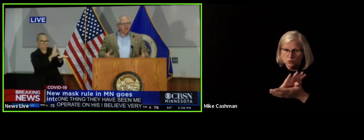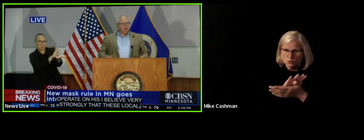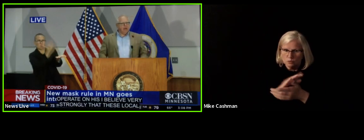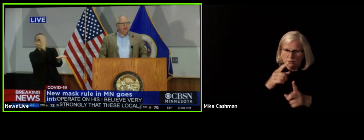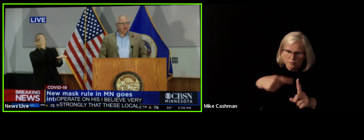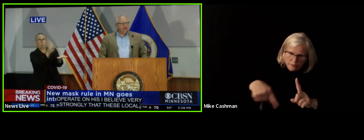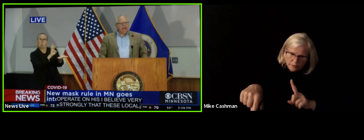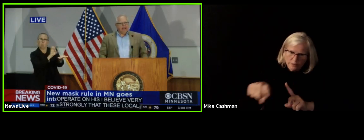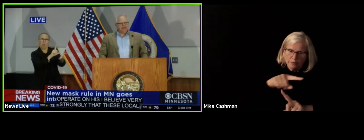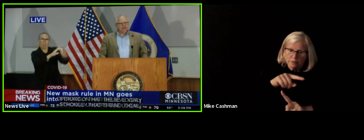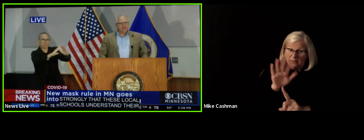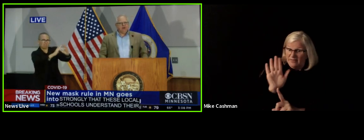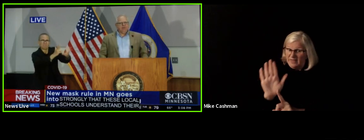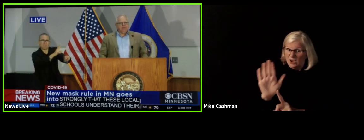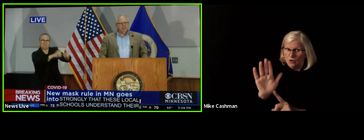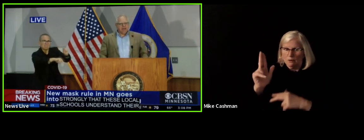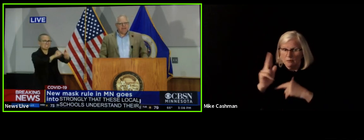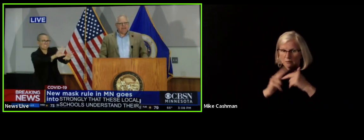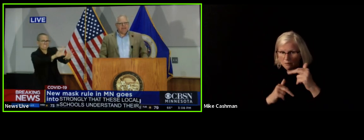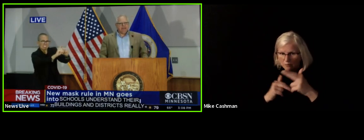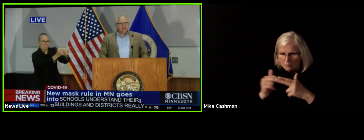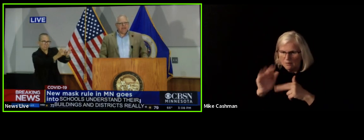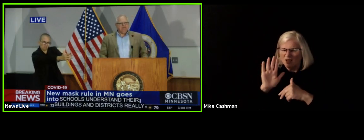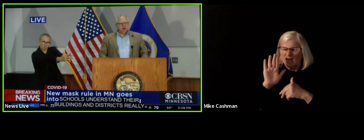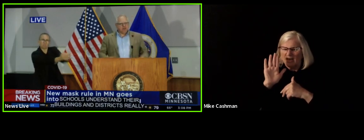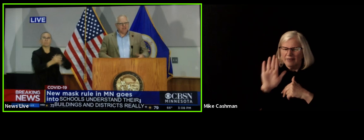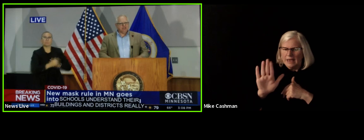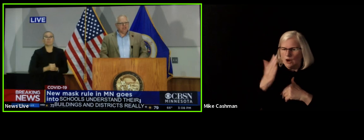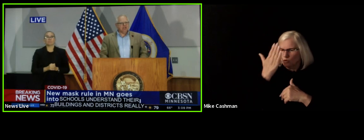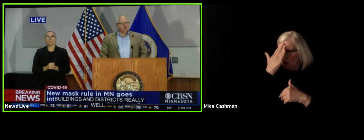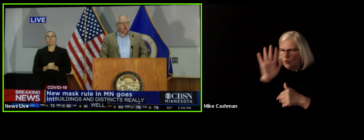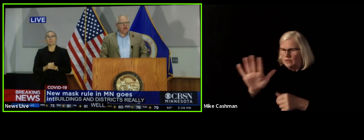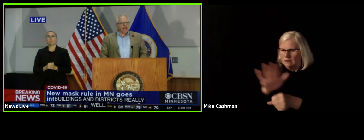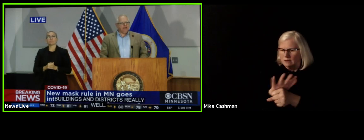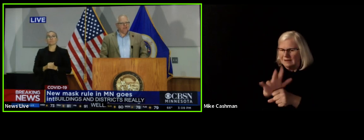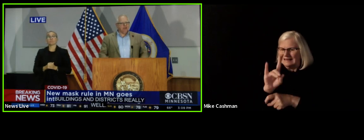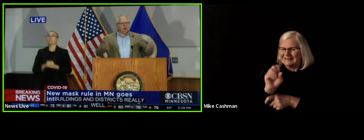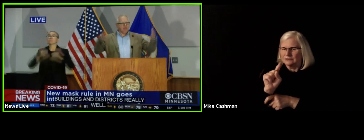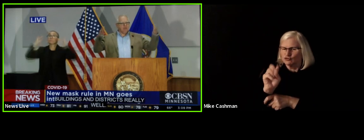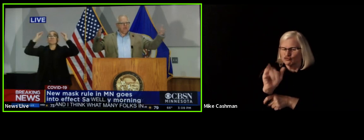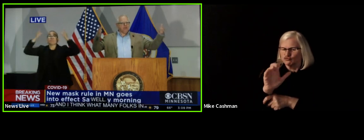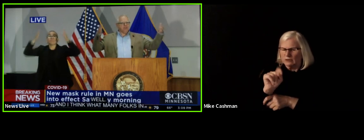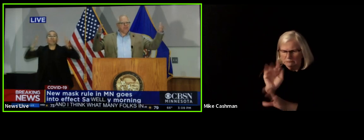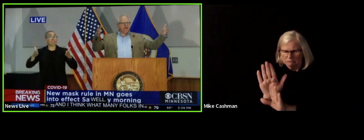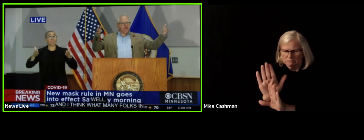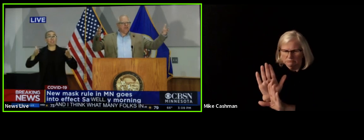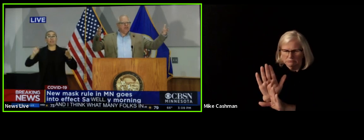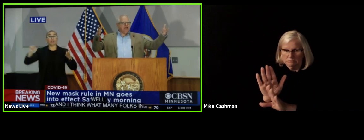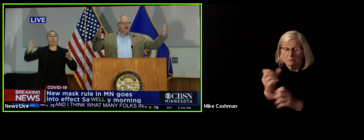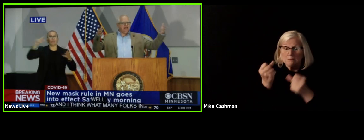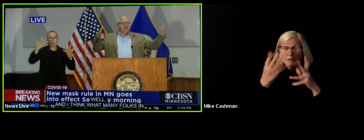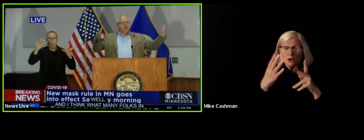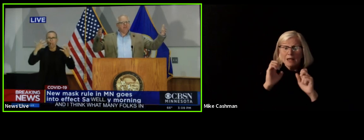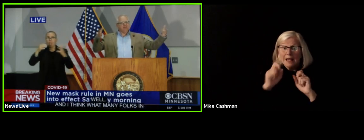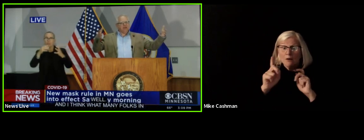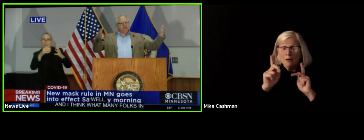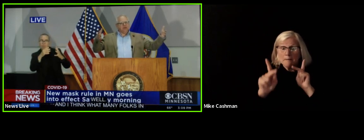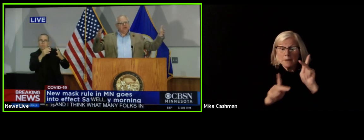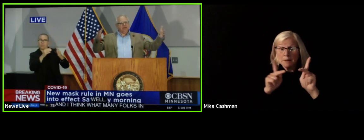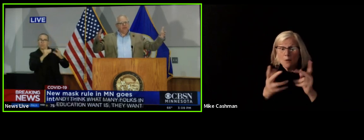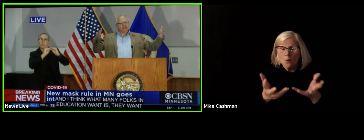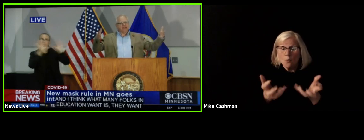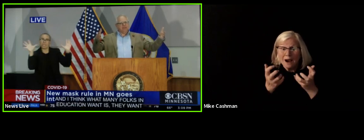really well. And I think what many folks in education want is they want the clear standards, and then they want the